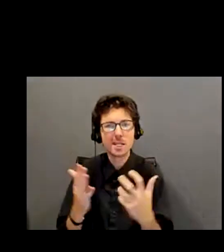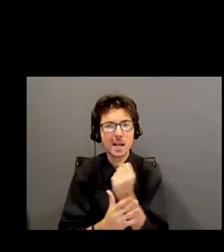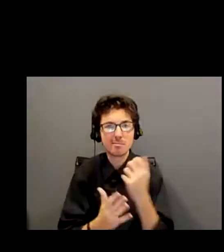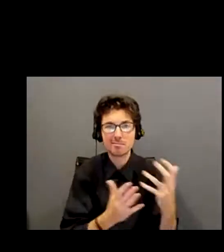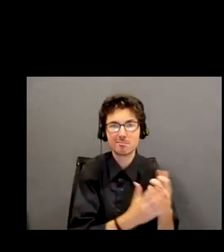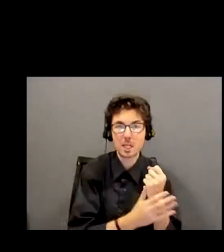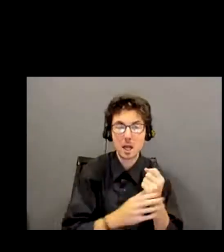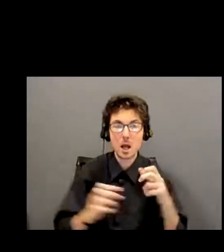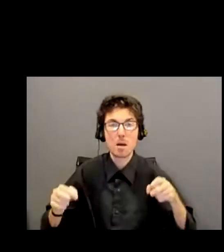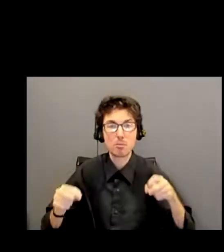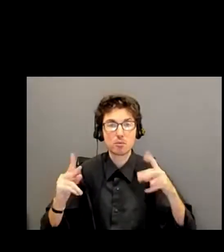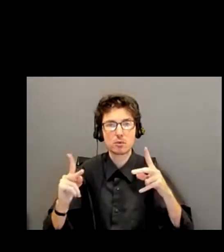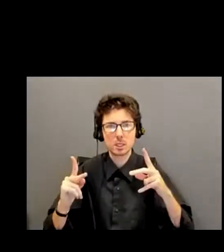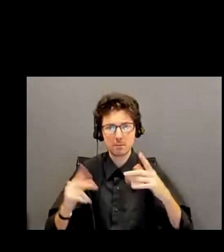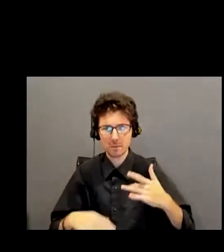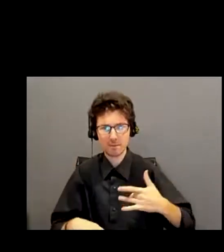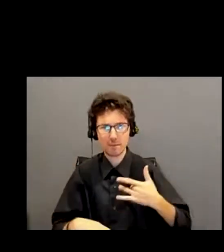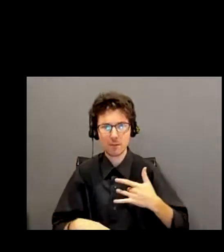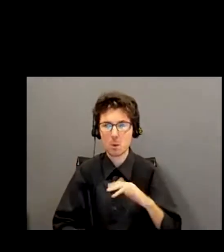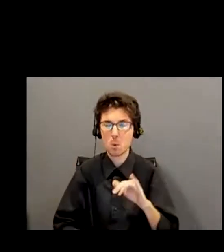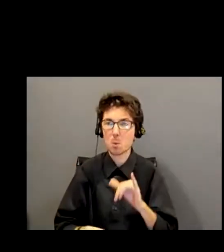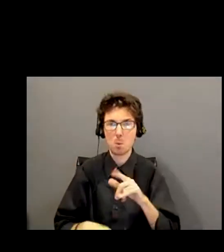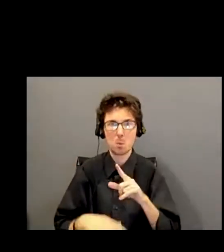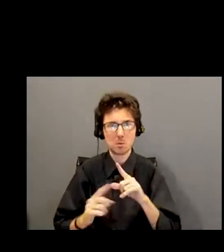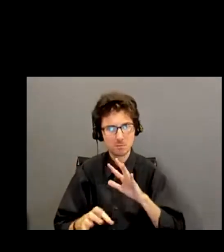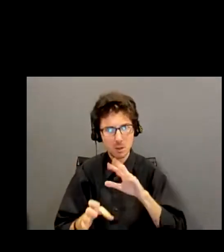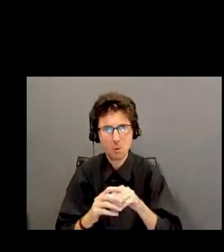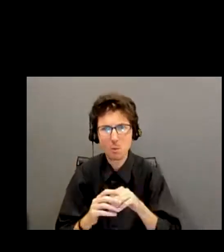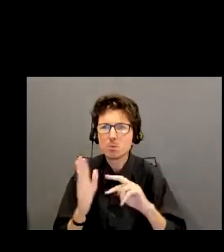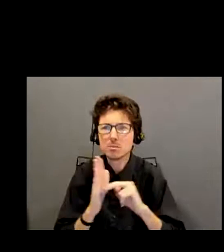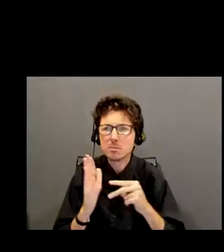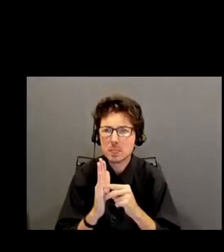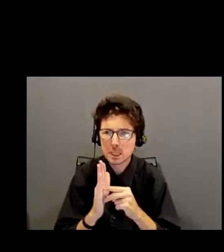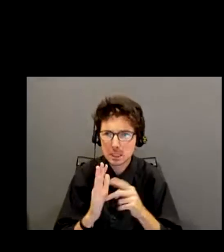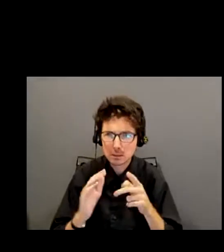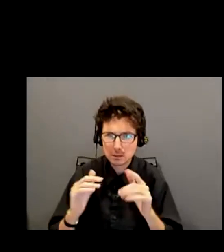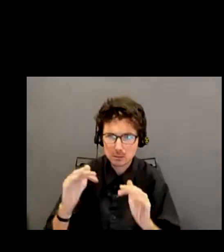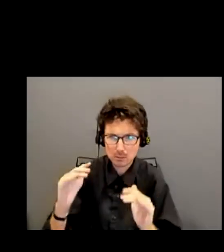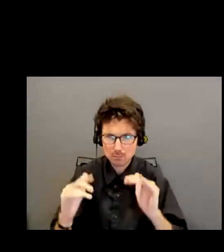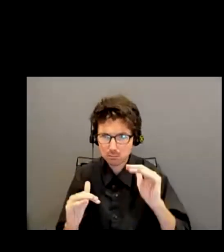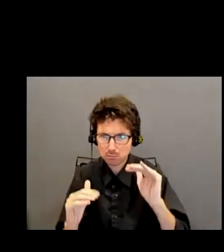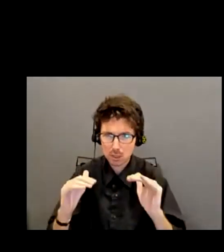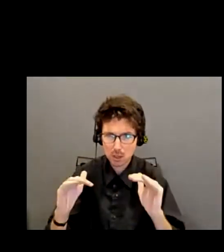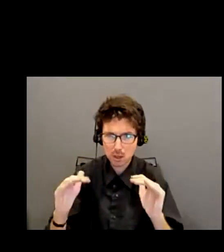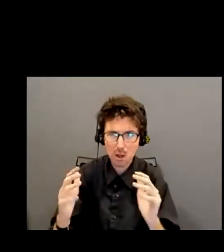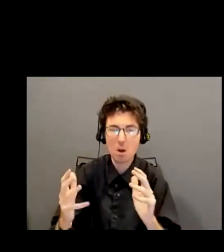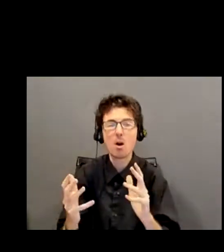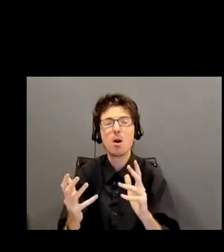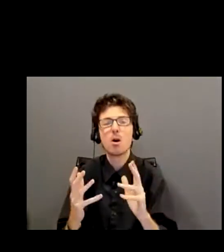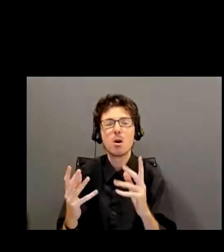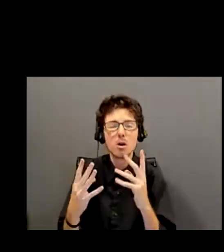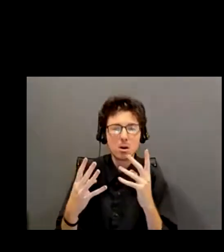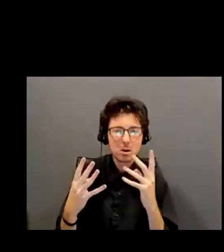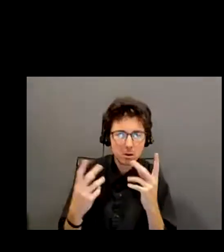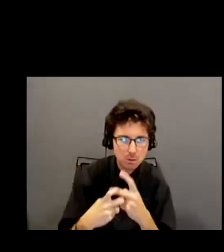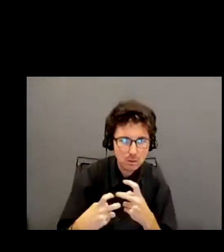experience what does inclusivity really means and how to see each and every person for who they are and